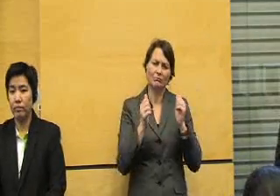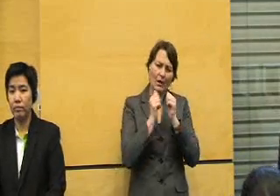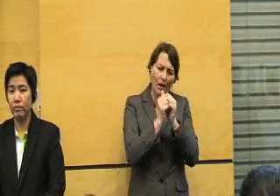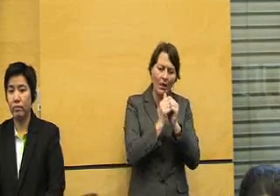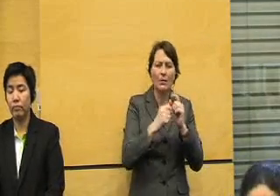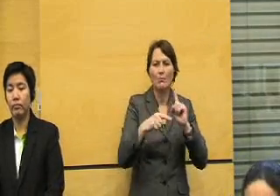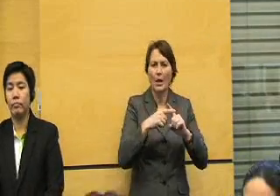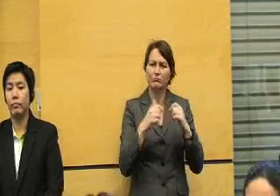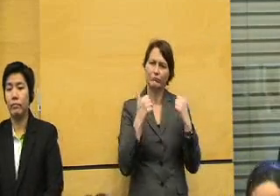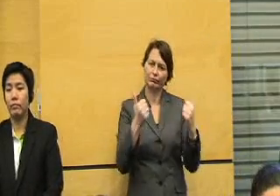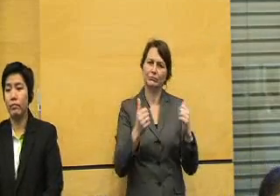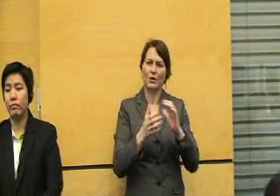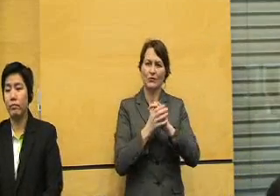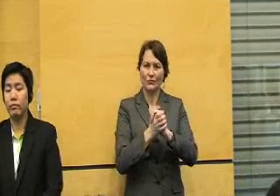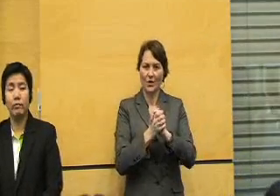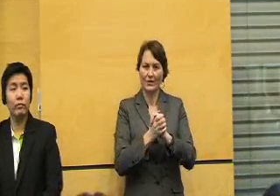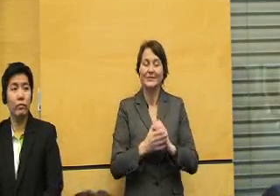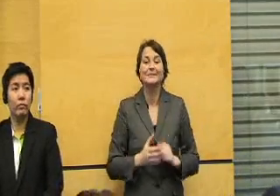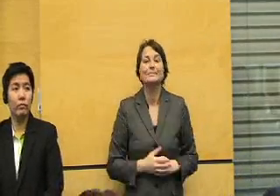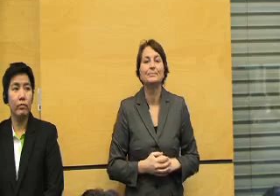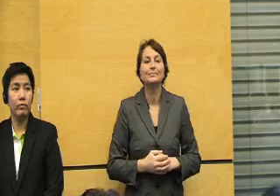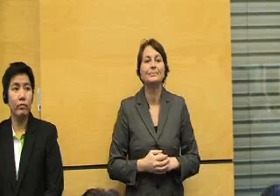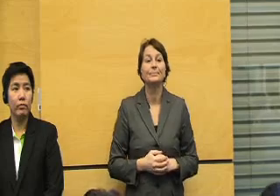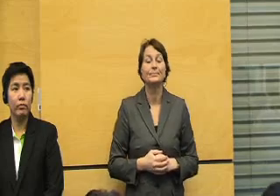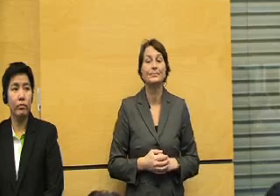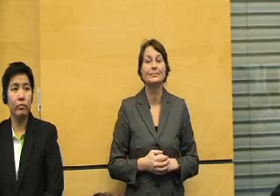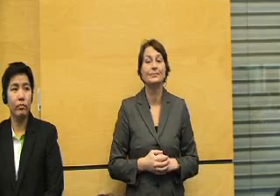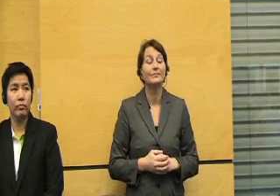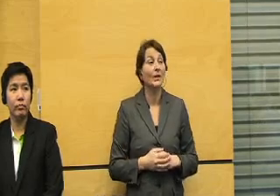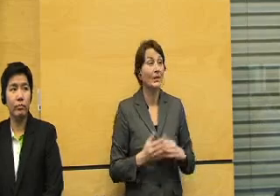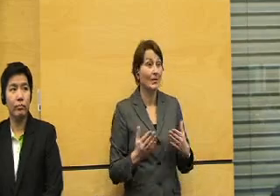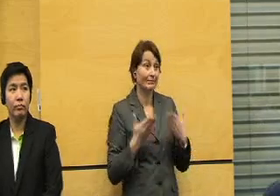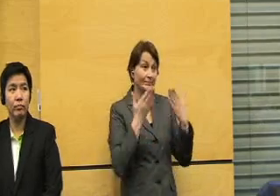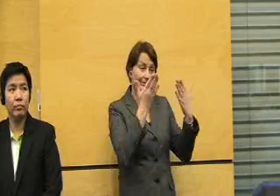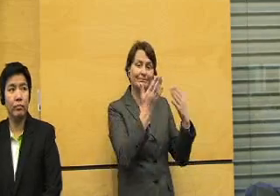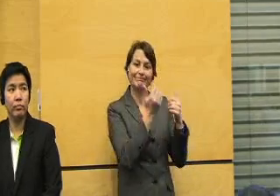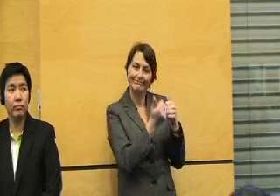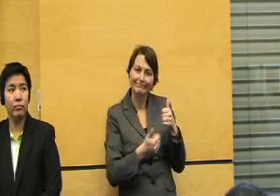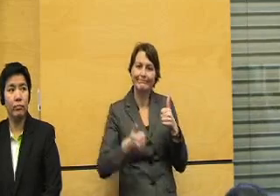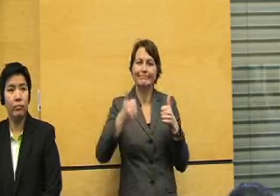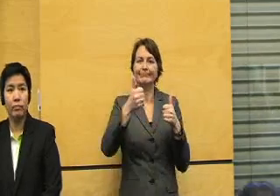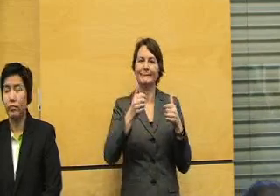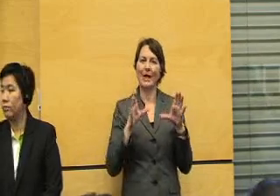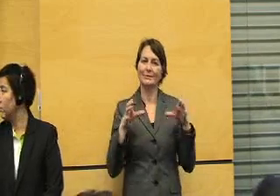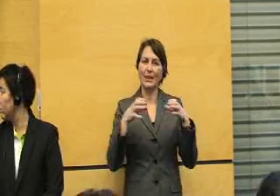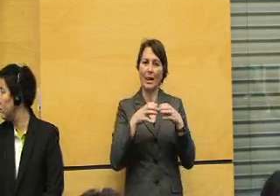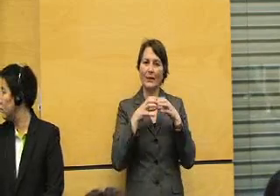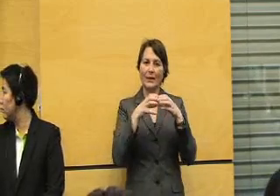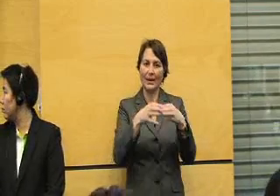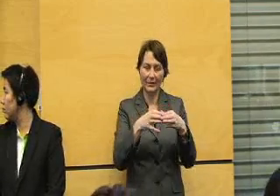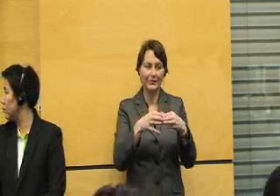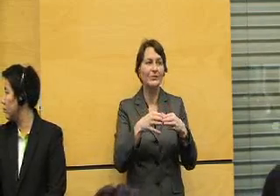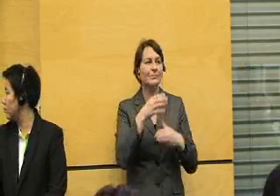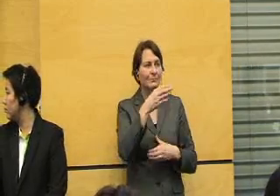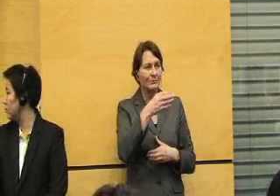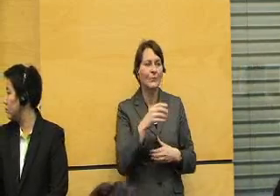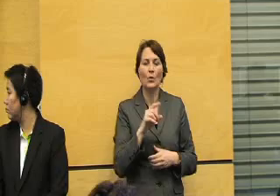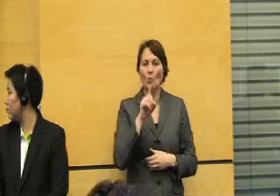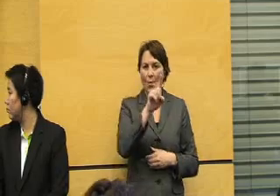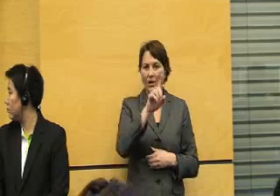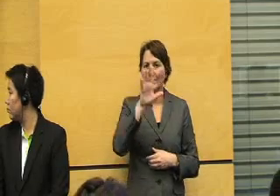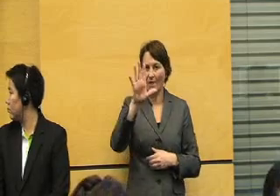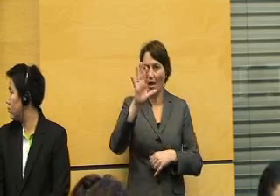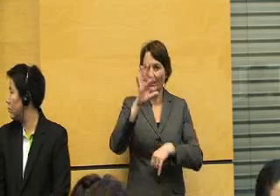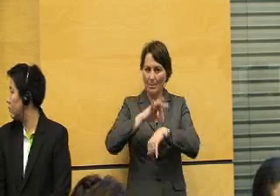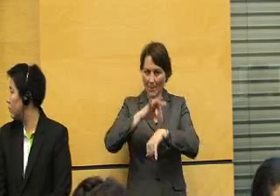We now give the floor to the head of delegation, Mr. Intusut, for 15 minutes of opening remarks.